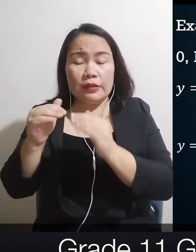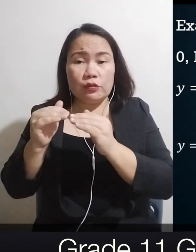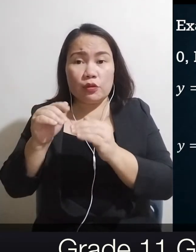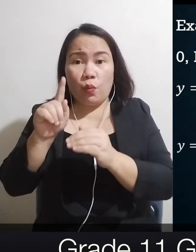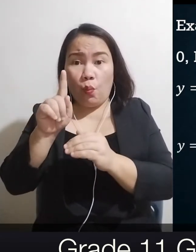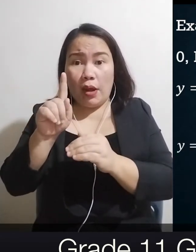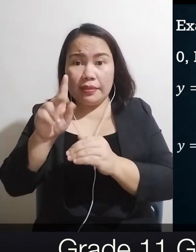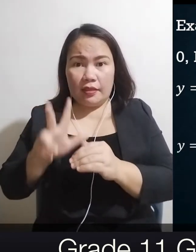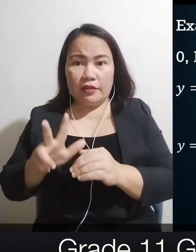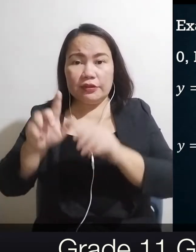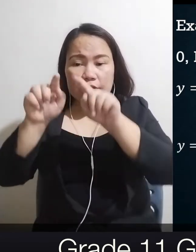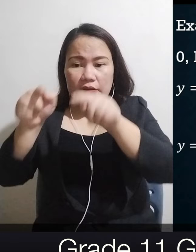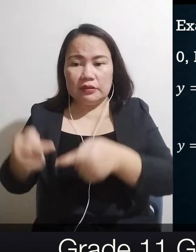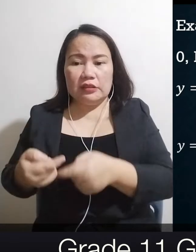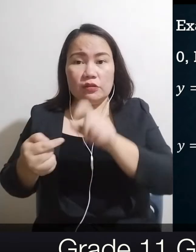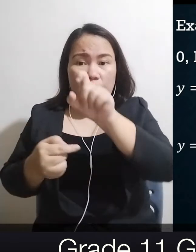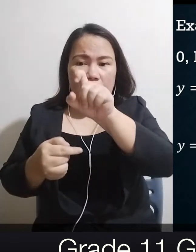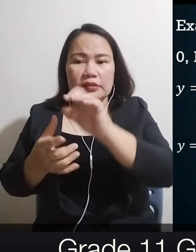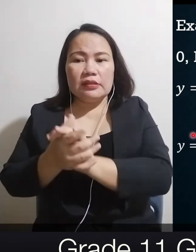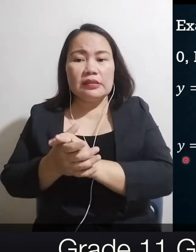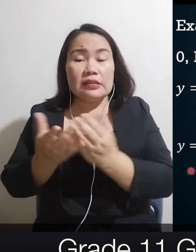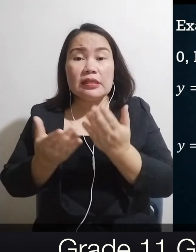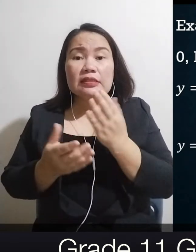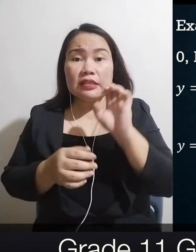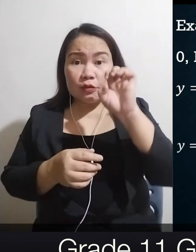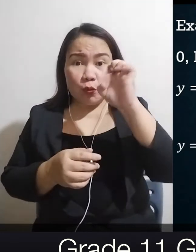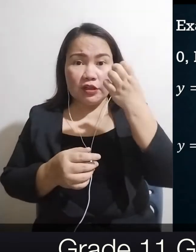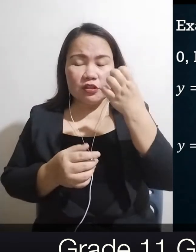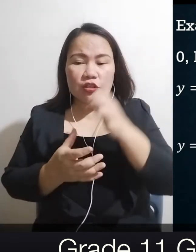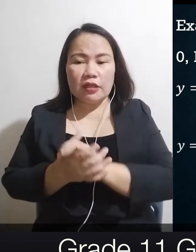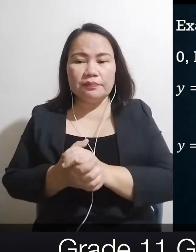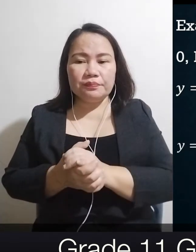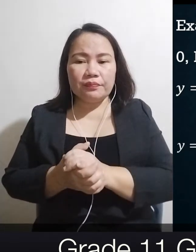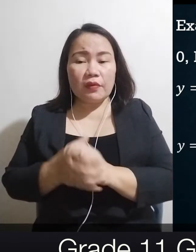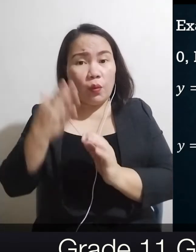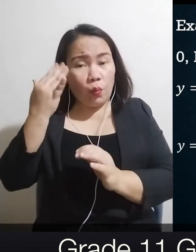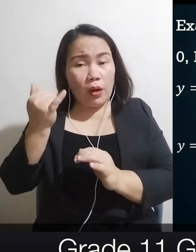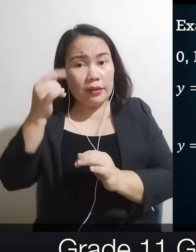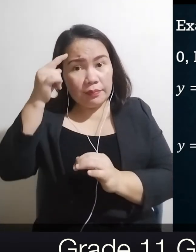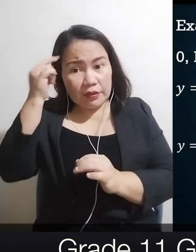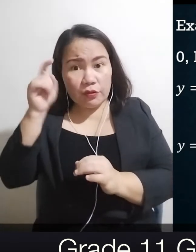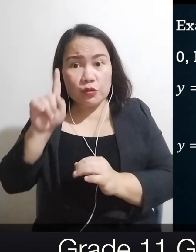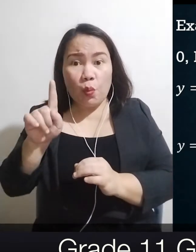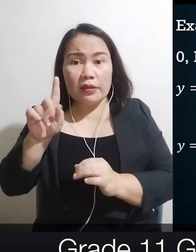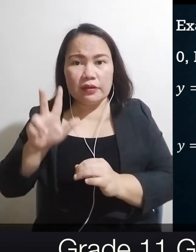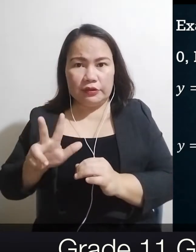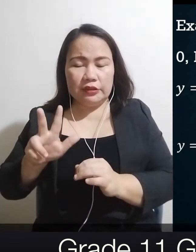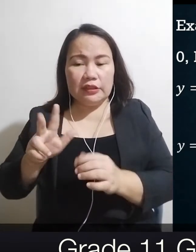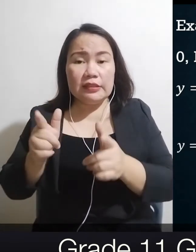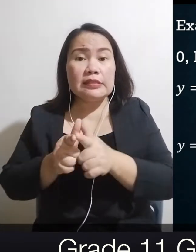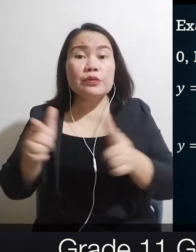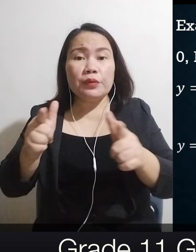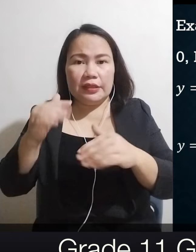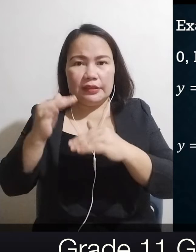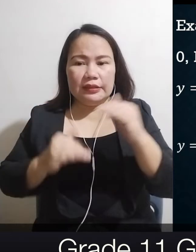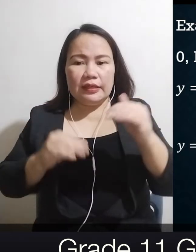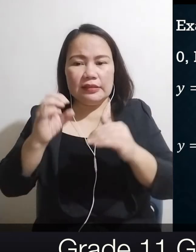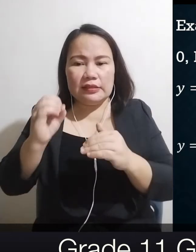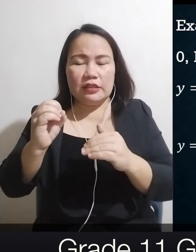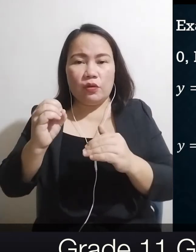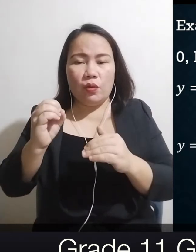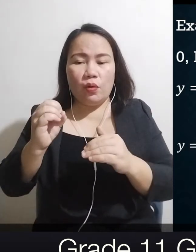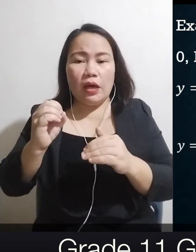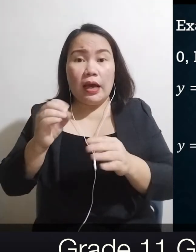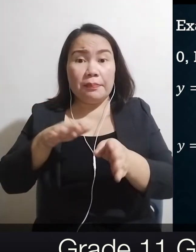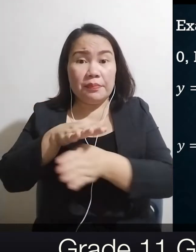to 1/3 raised to x. This is exponential. Why? Because 1/3 is greater than 0 at yung base natin ay